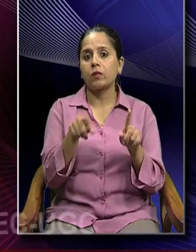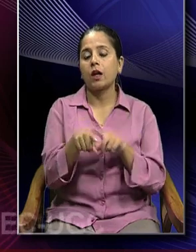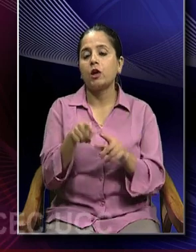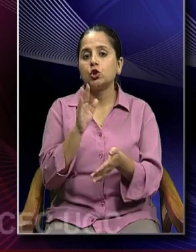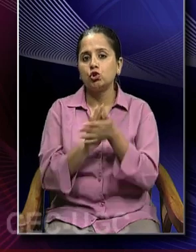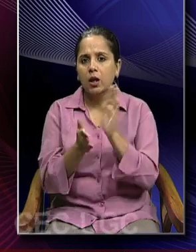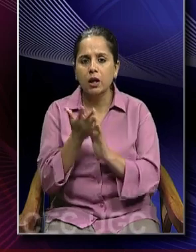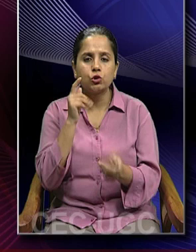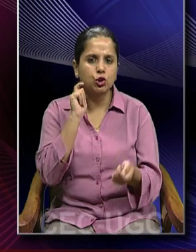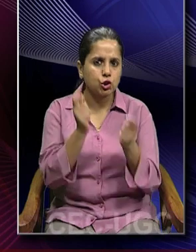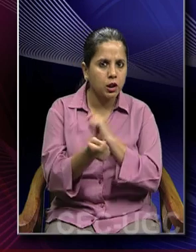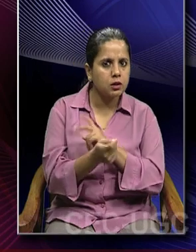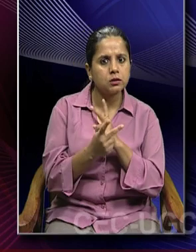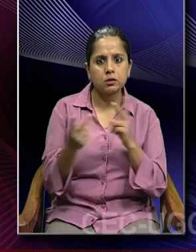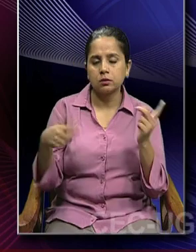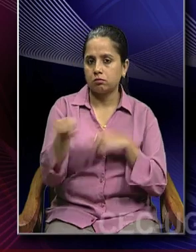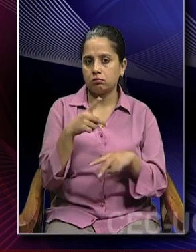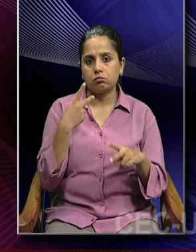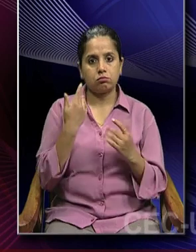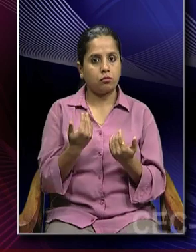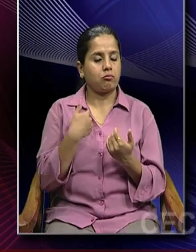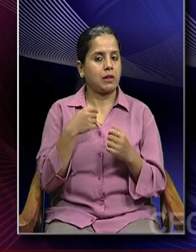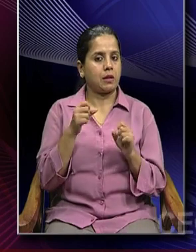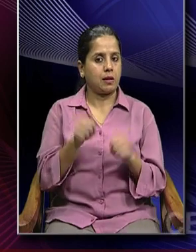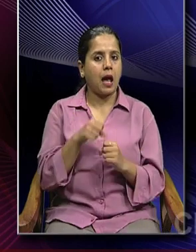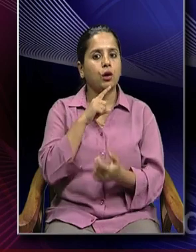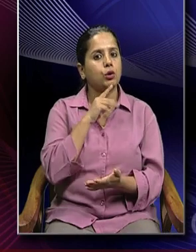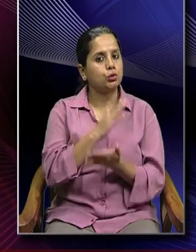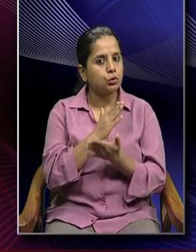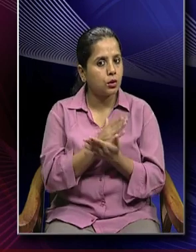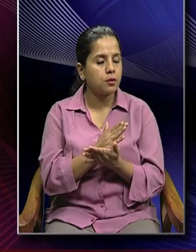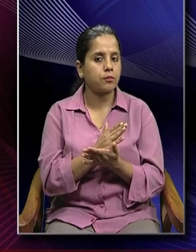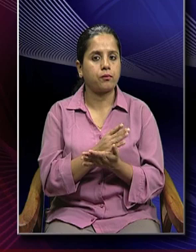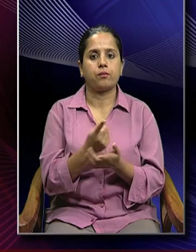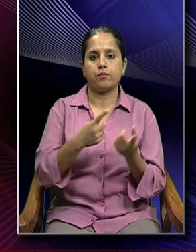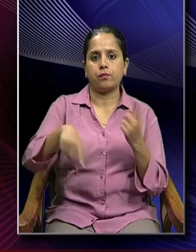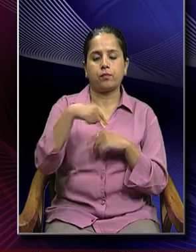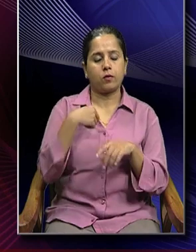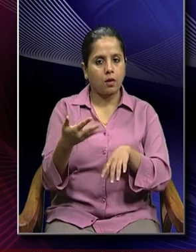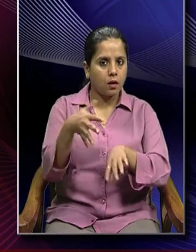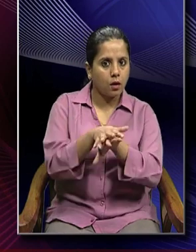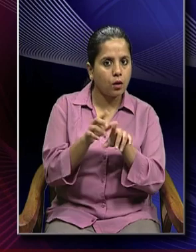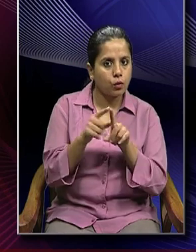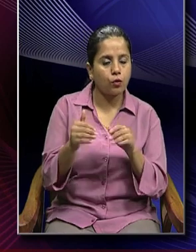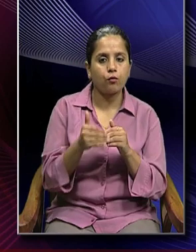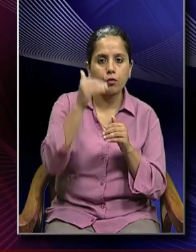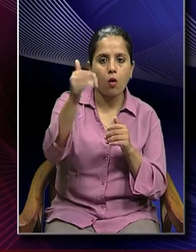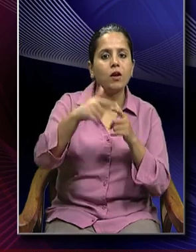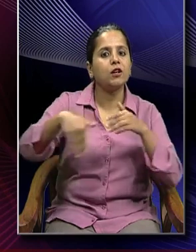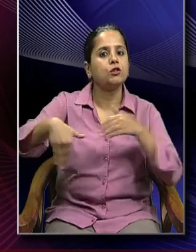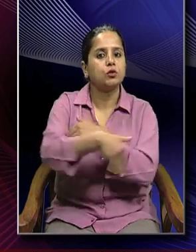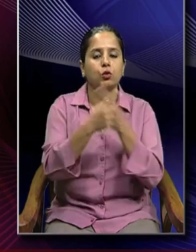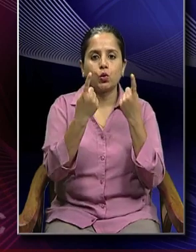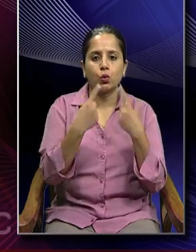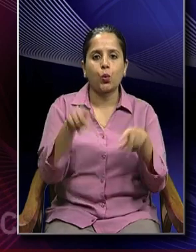challenges and changes which we are witnessing, so that we can ensure that we are implementing forward engineering in a